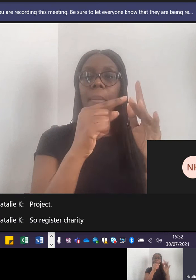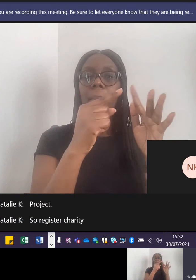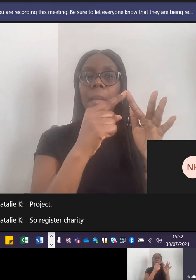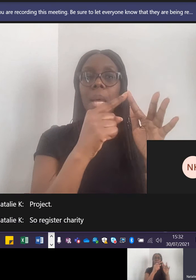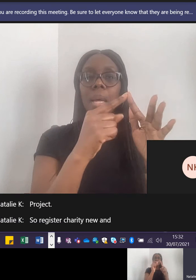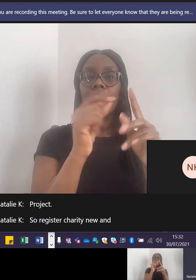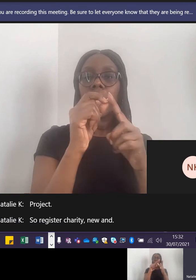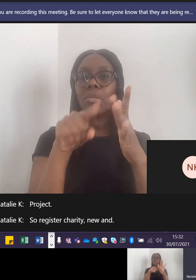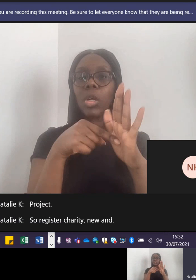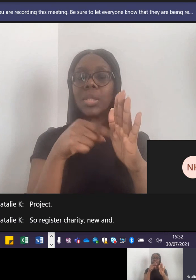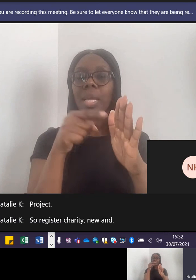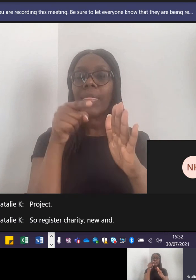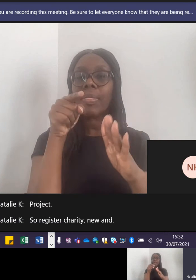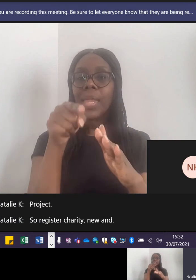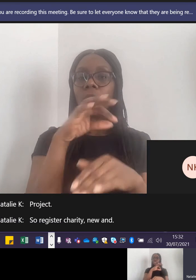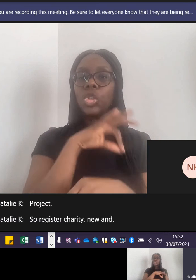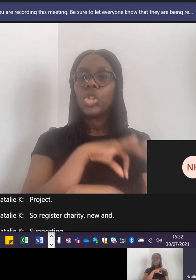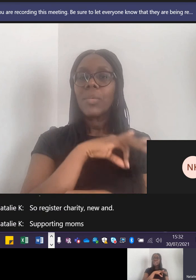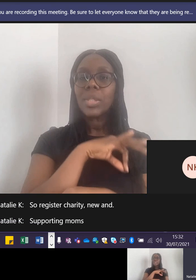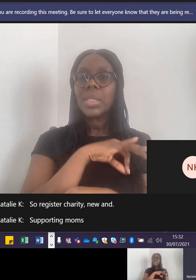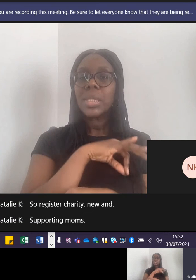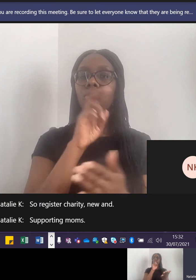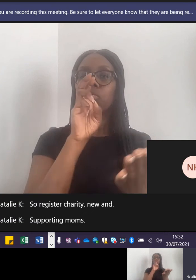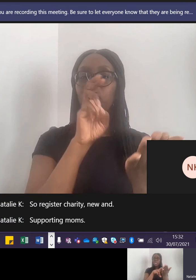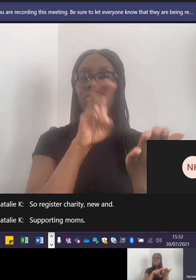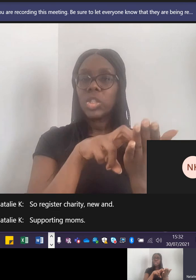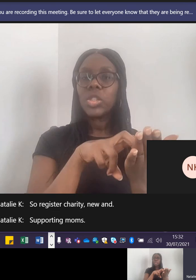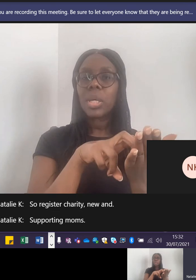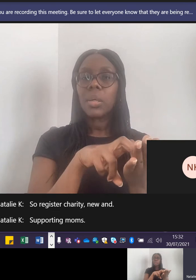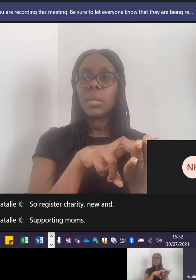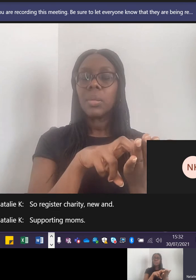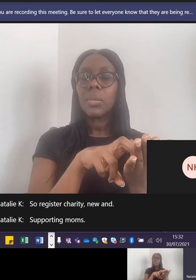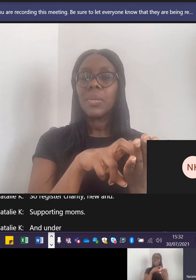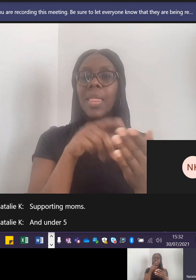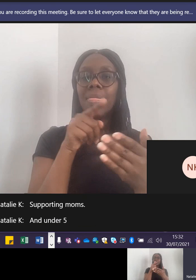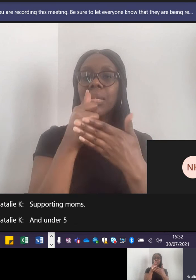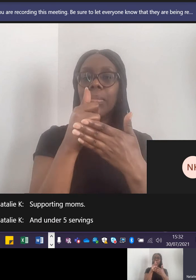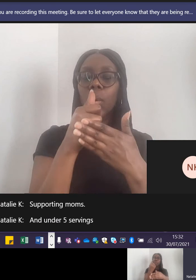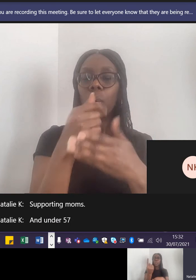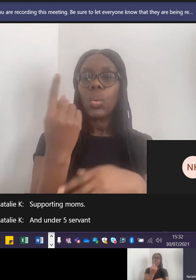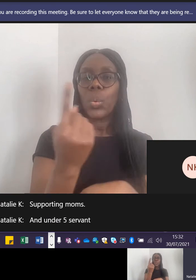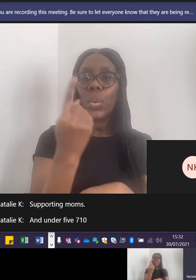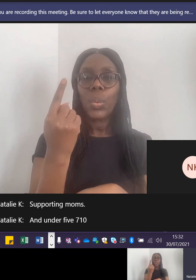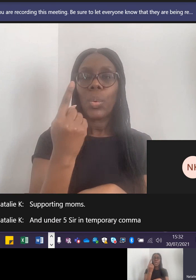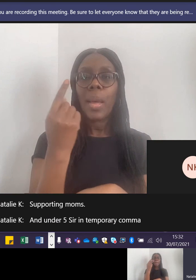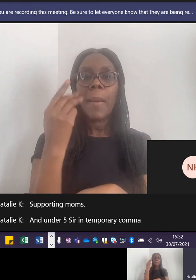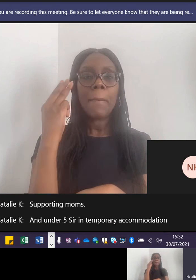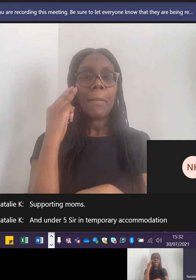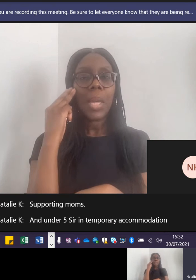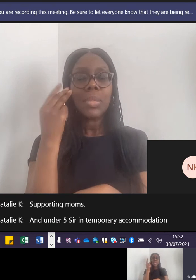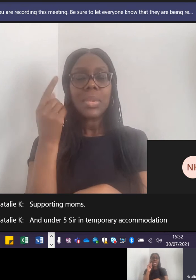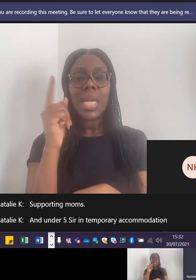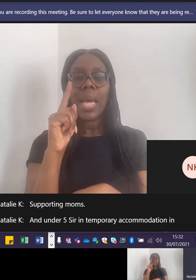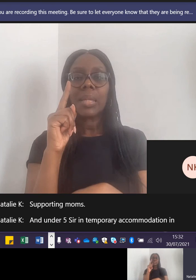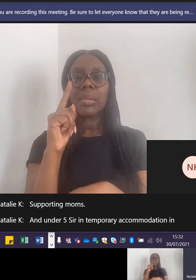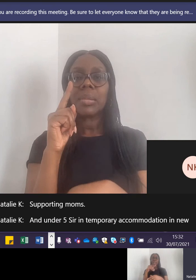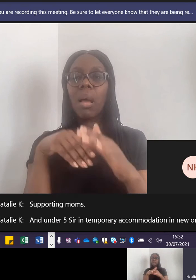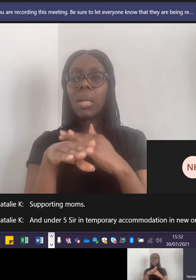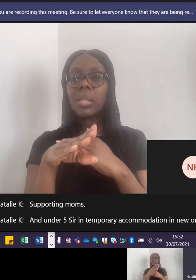Newham, supporting mums and under fives that are in temporary accommodation in